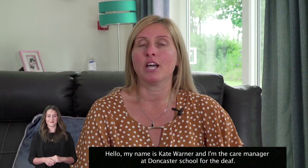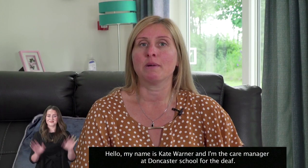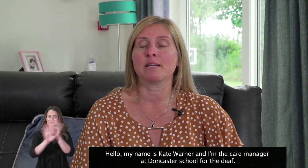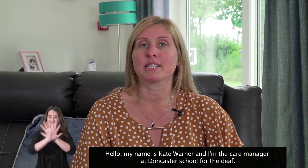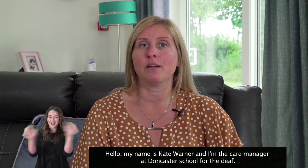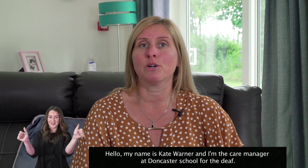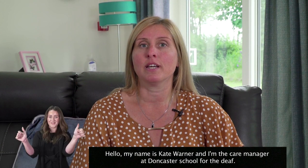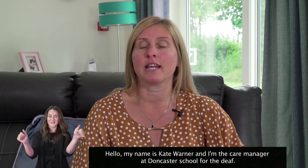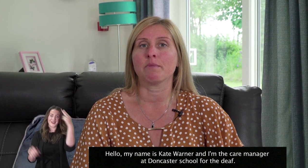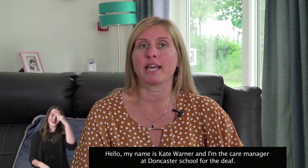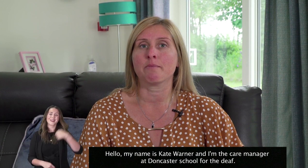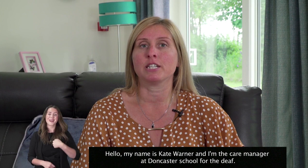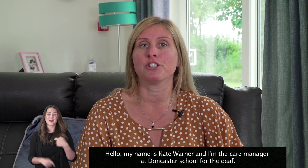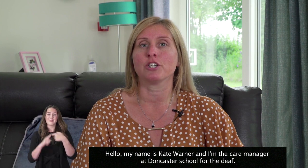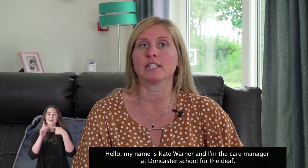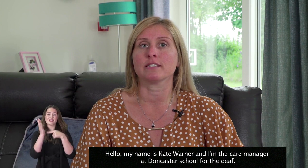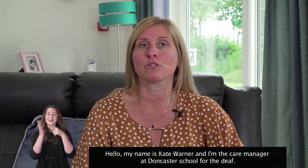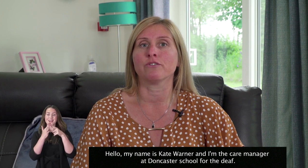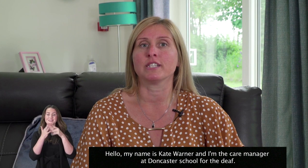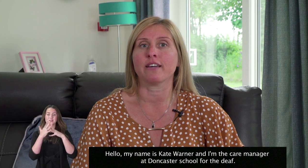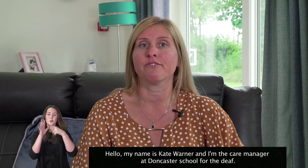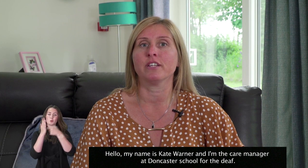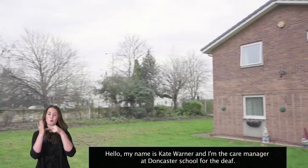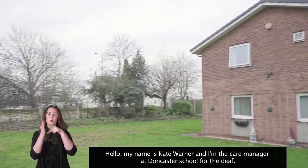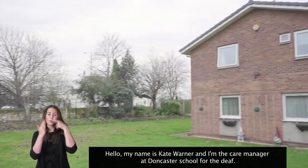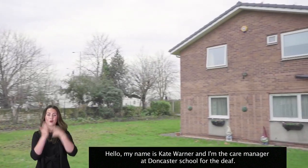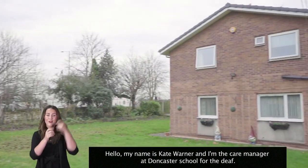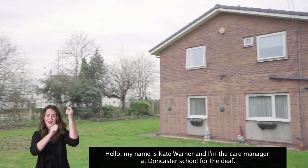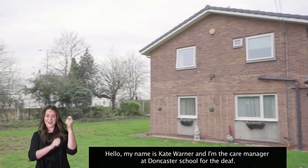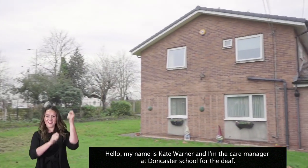Hello, my name's Kate Warner and I'm the care manager at Doncaster School for the Deaf.